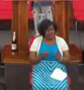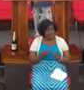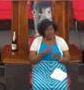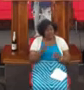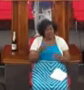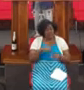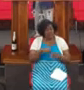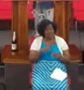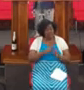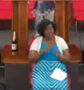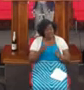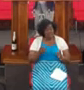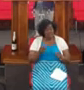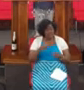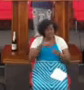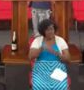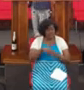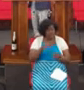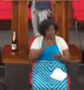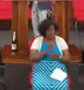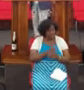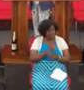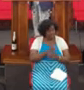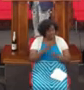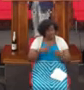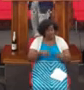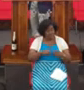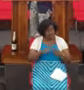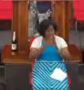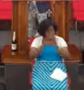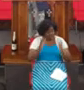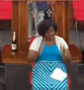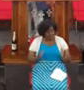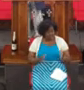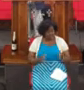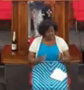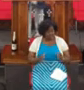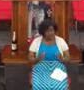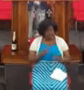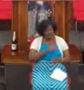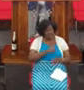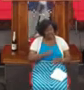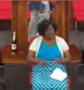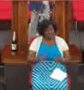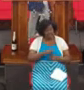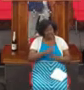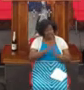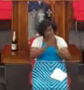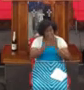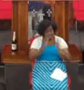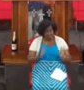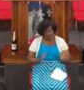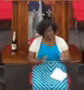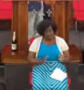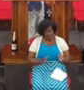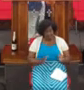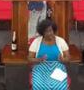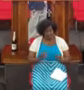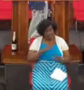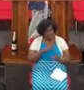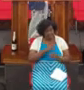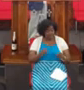enter those doors, you jump in your car, you say, God, I'm going to your house. Lord, I'm going to your house. I'm nothing,